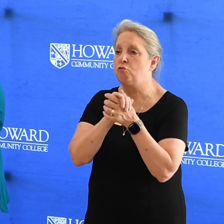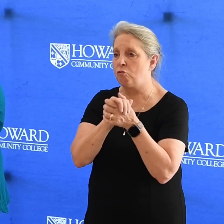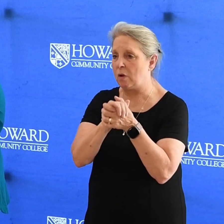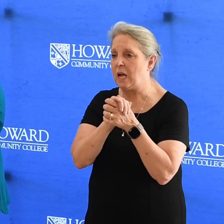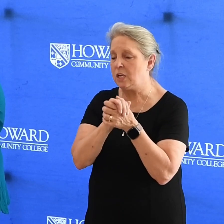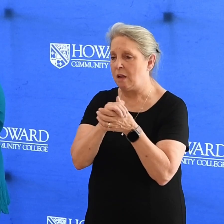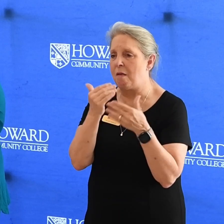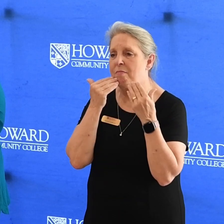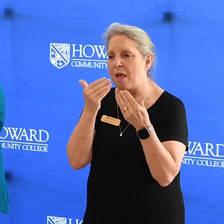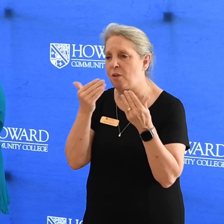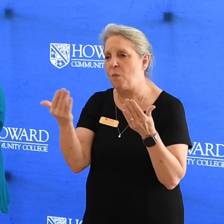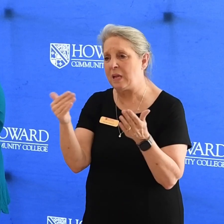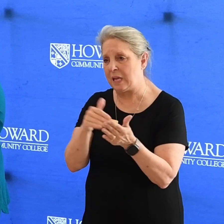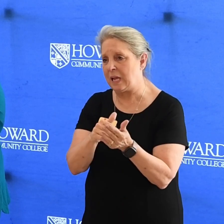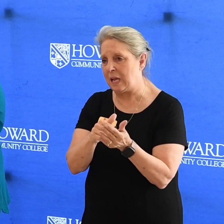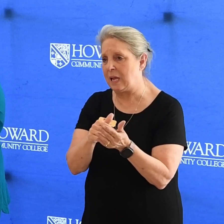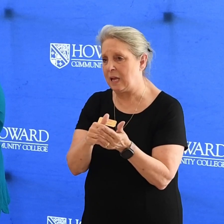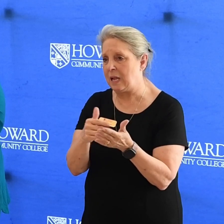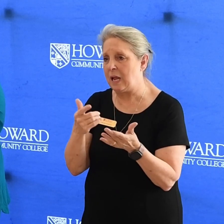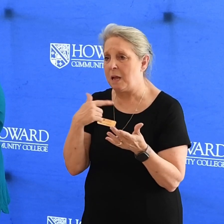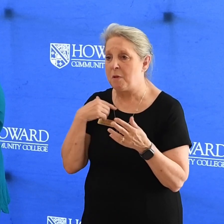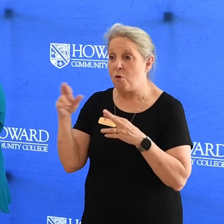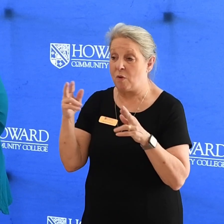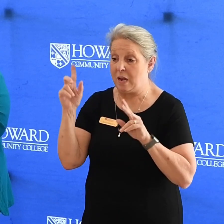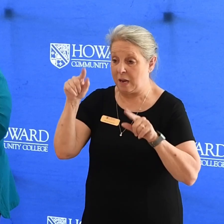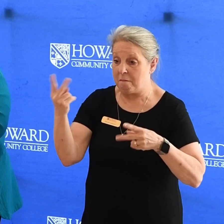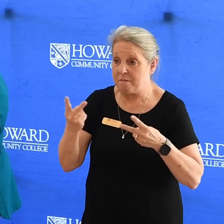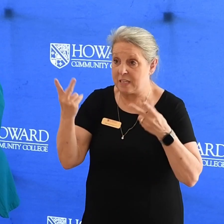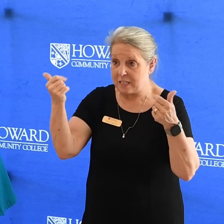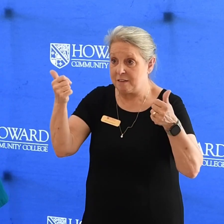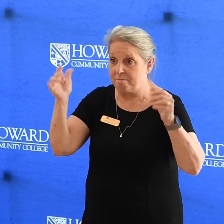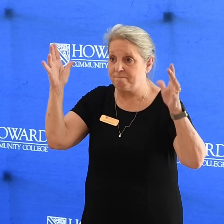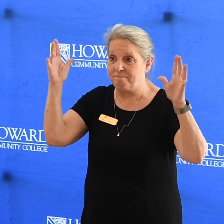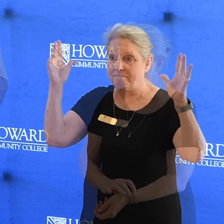Congratulations. Thank you again, and I can't wait to come visit.